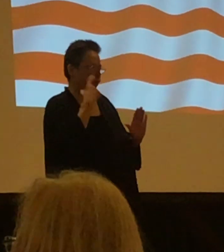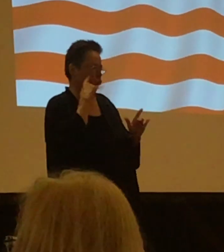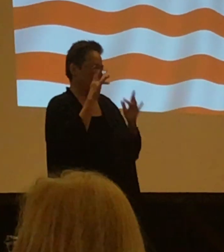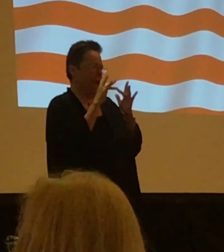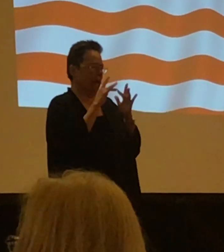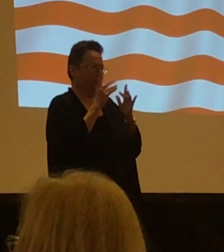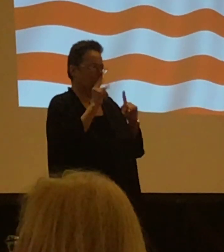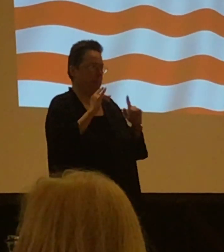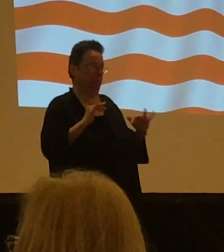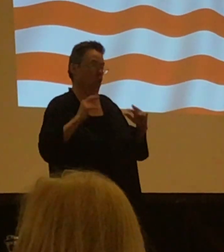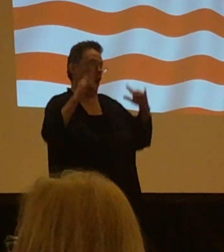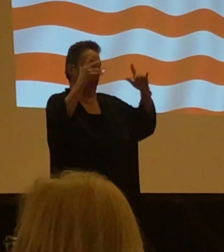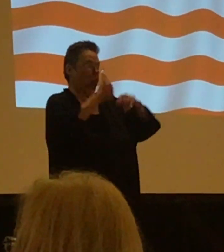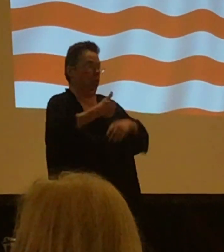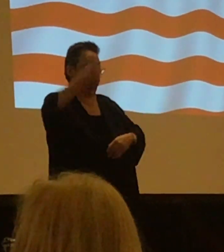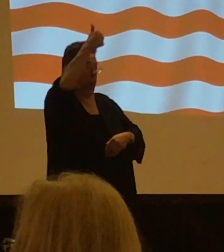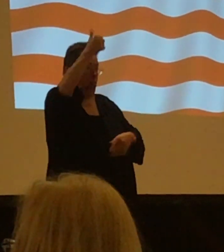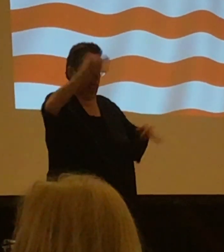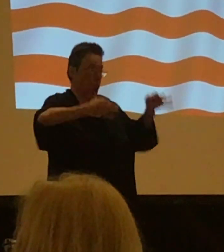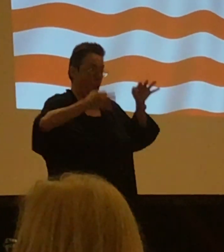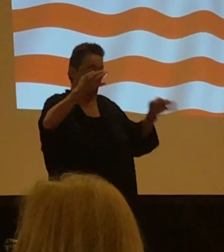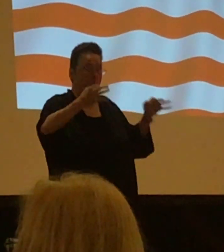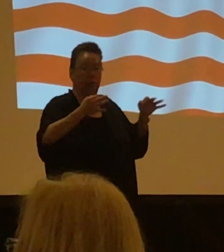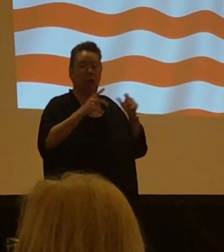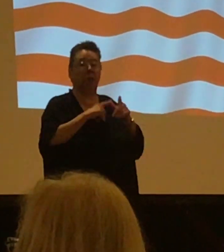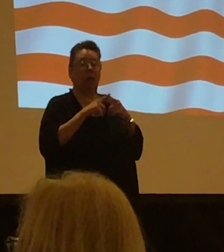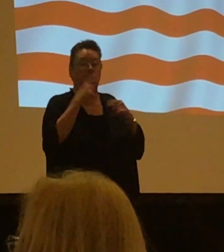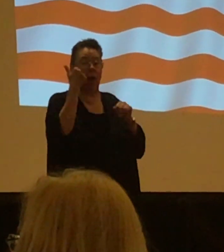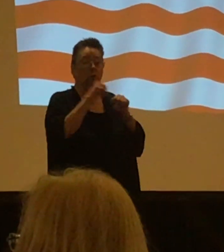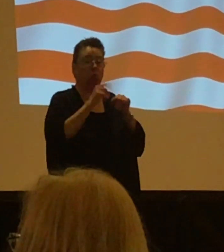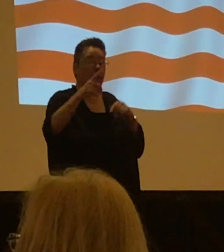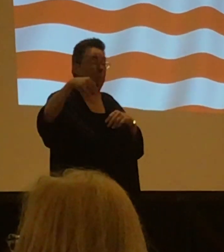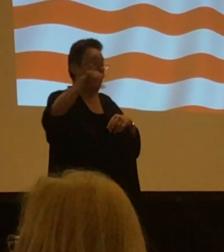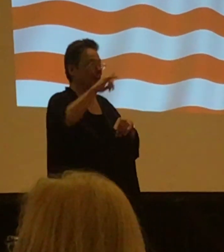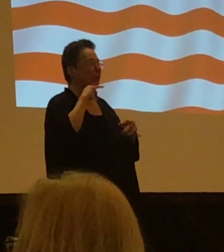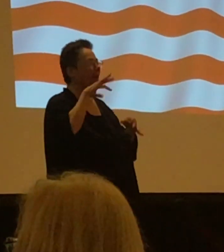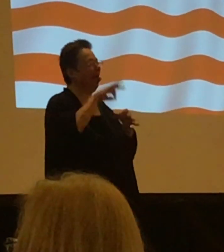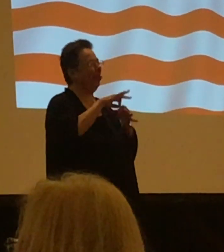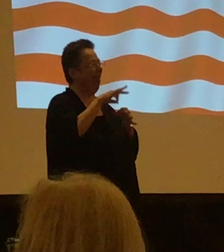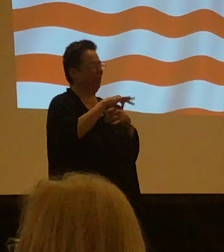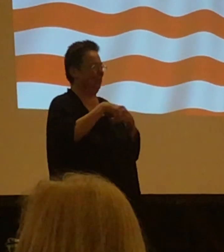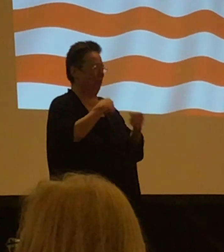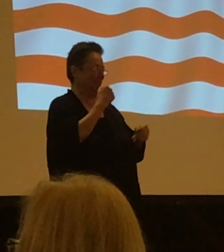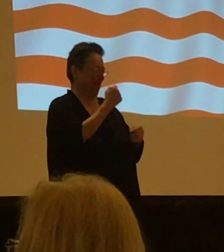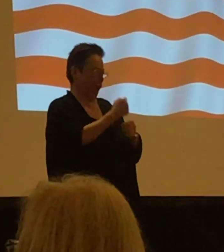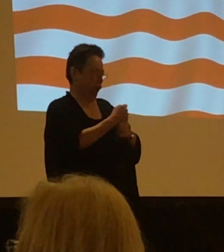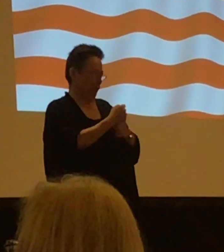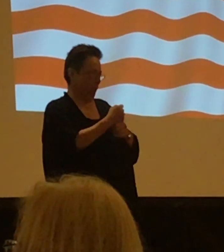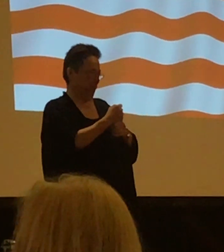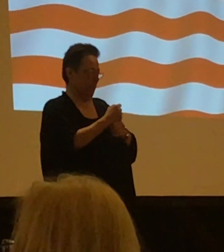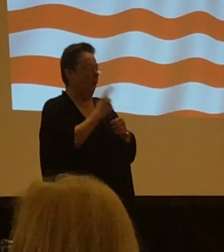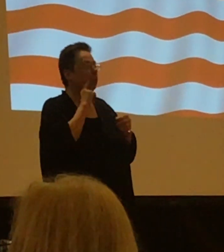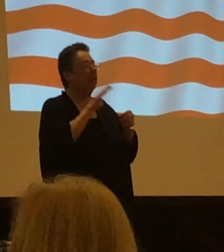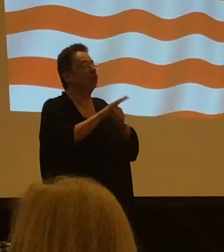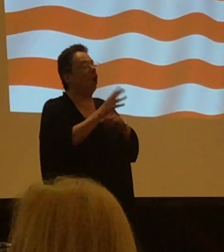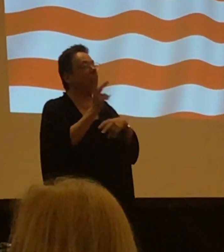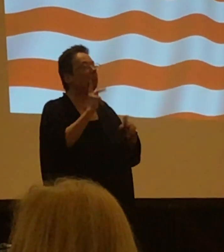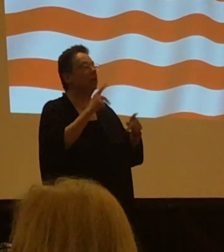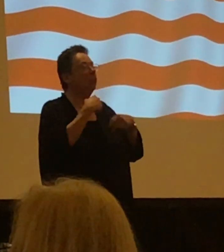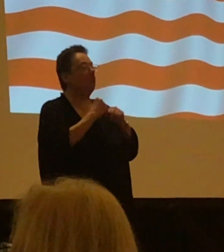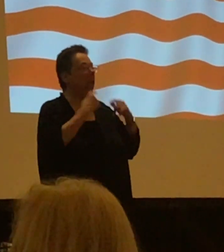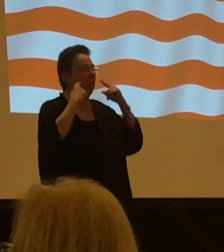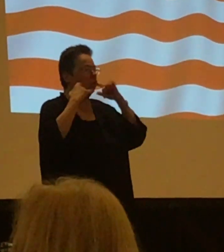all the way up to the Supreme Court. And I want to remind everybody it's an election year, and if enough people make enough